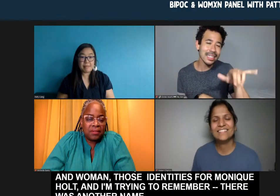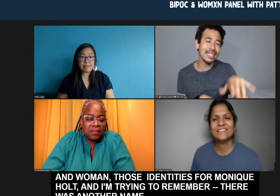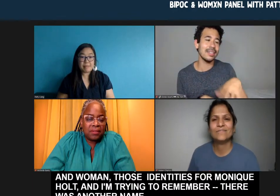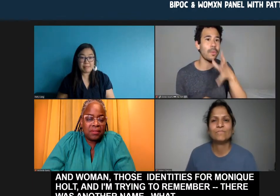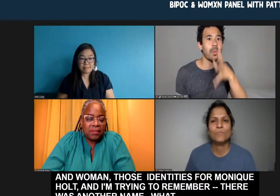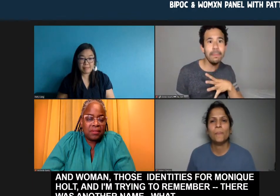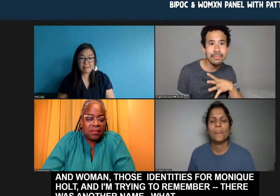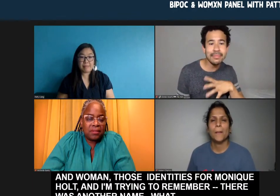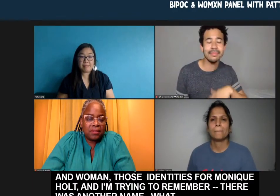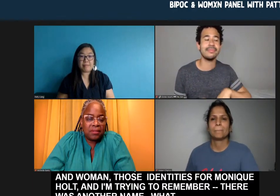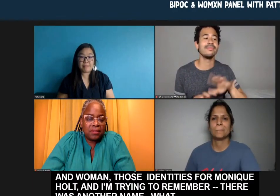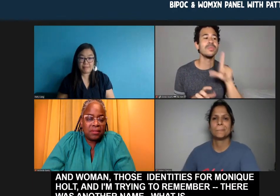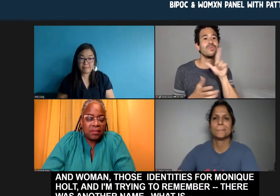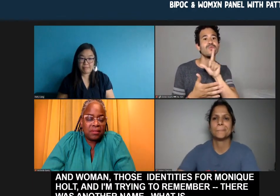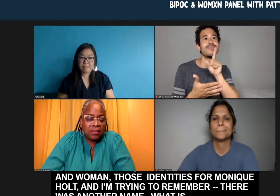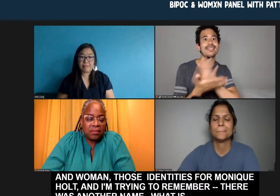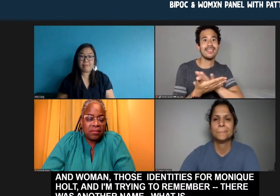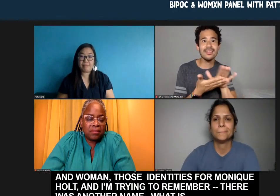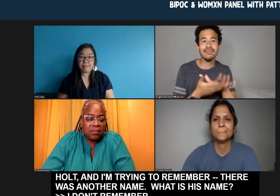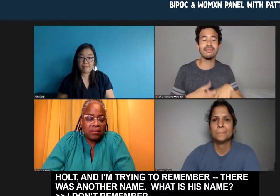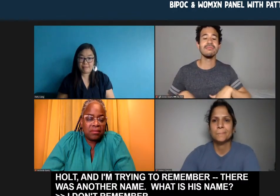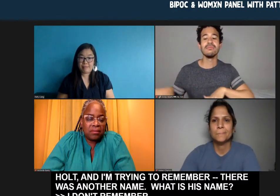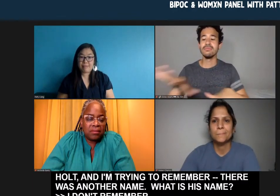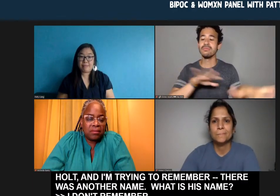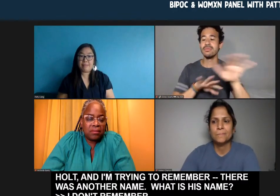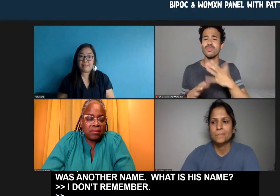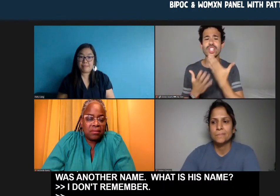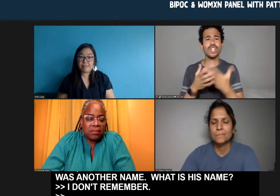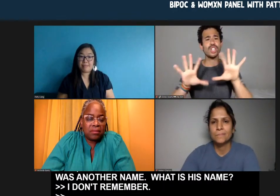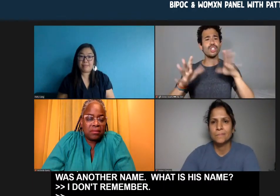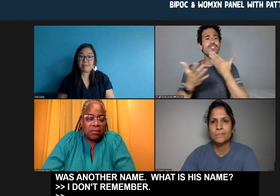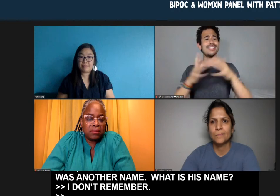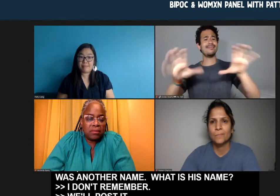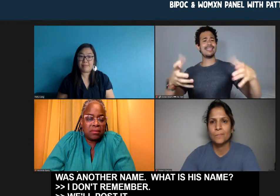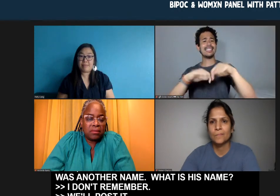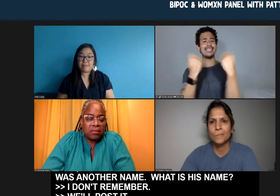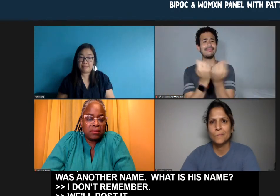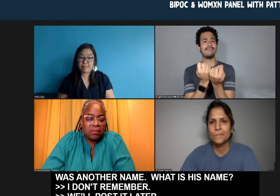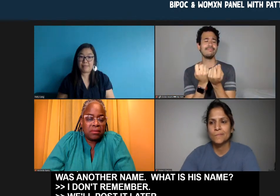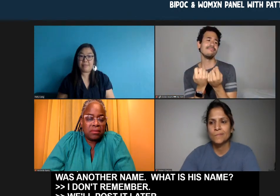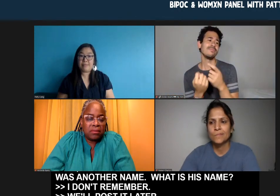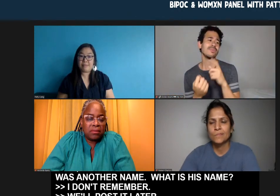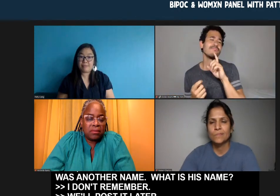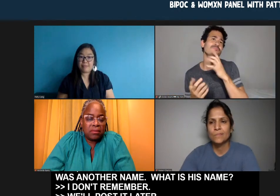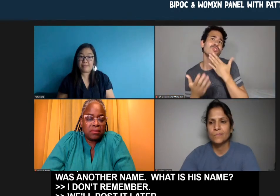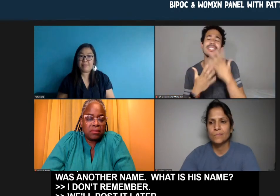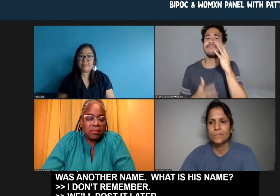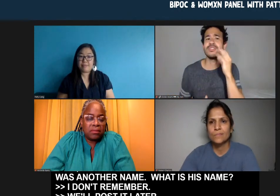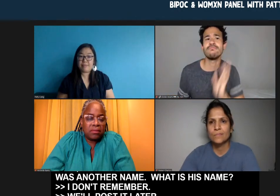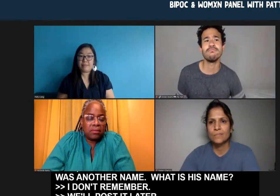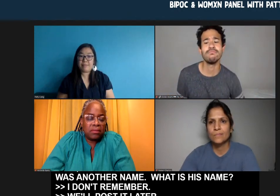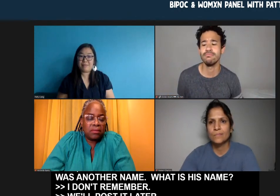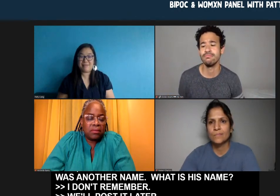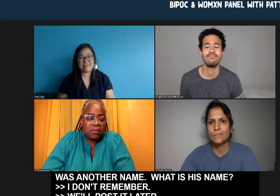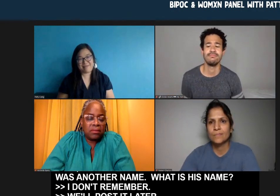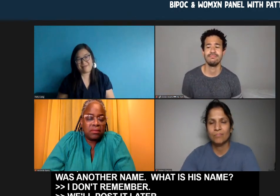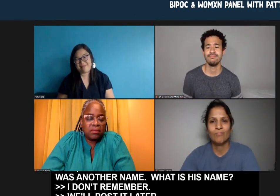Amelia Hensley, a female, again, she was really nice in our collaborative team and